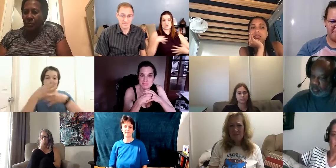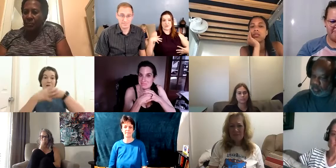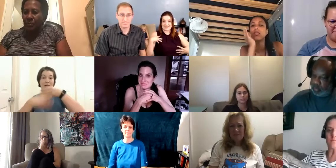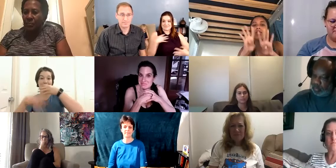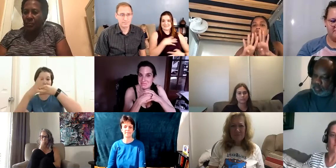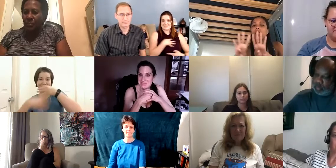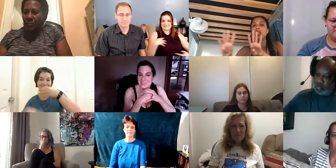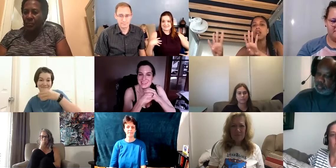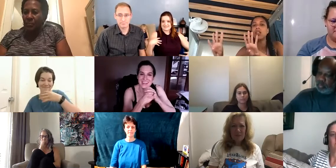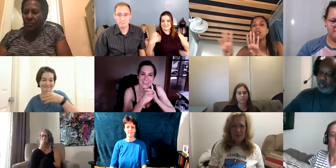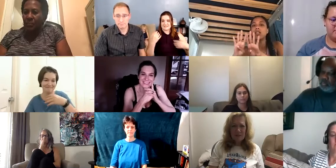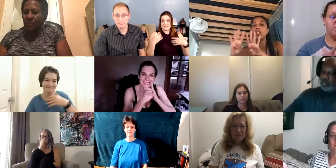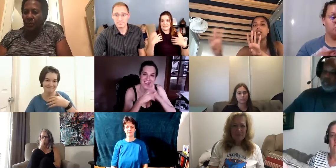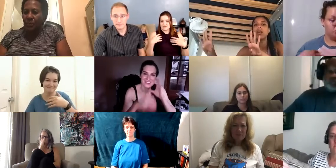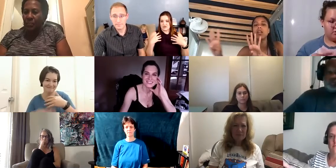Yeah, stripe.